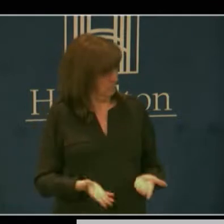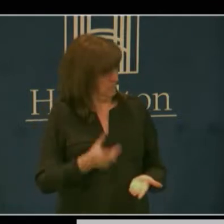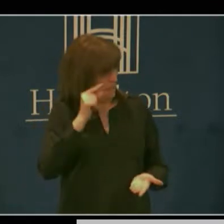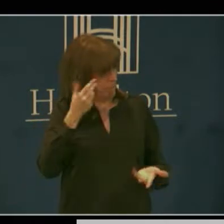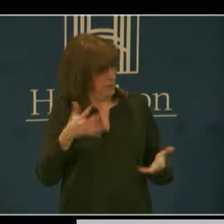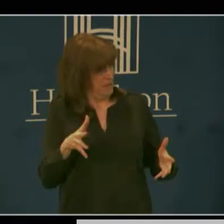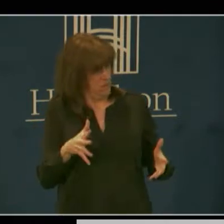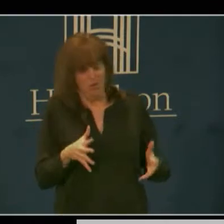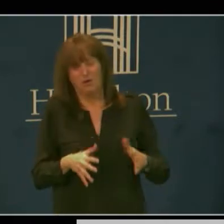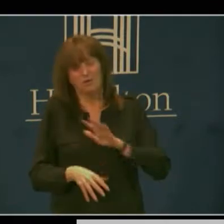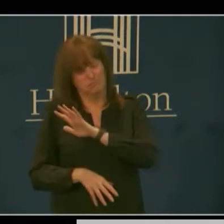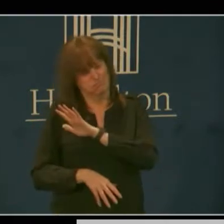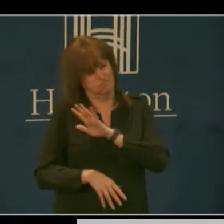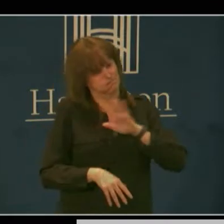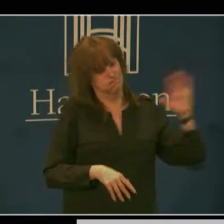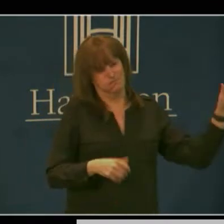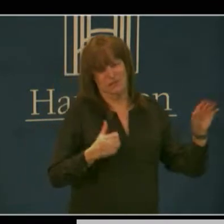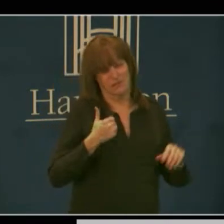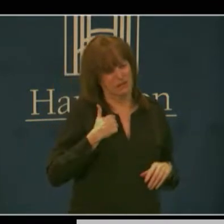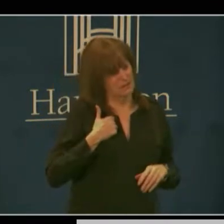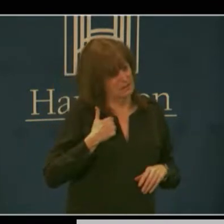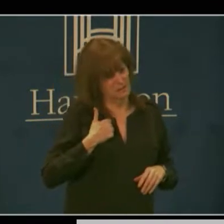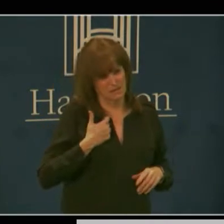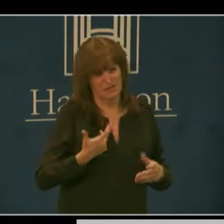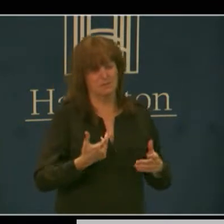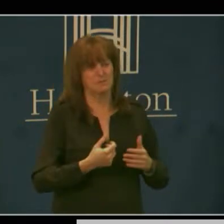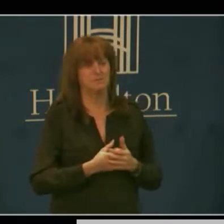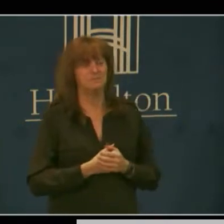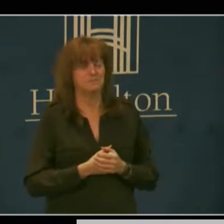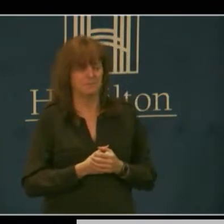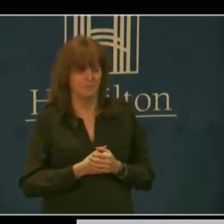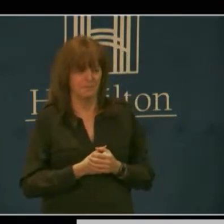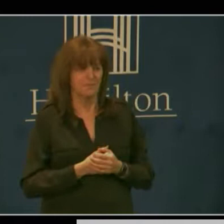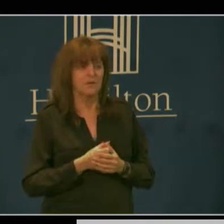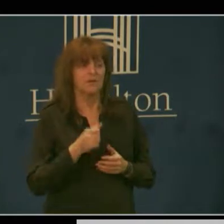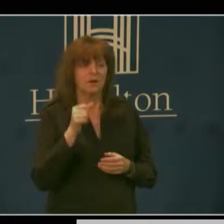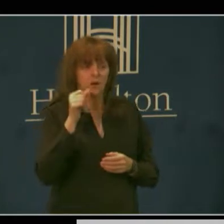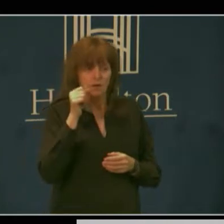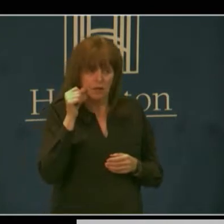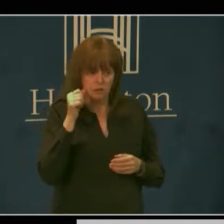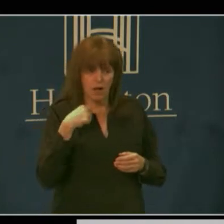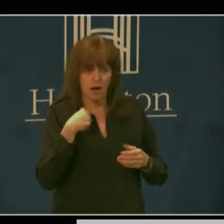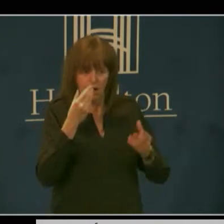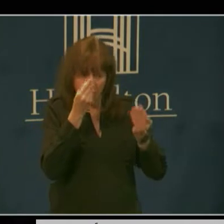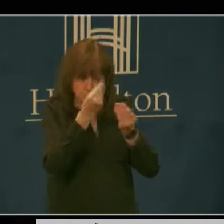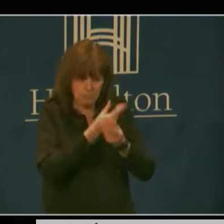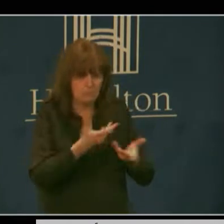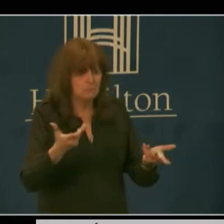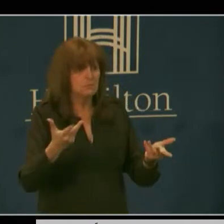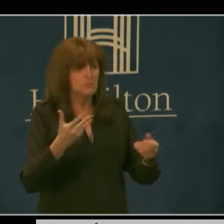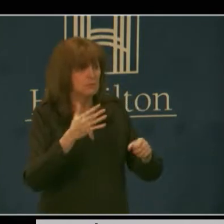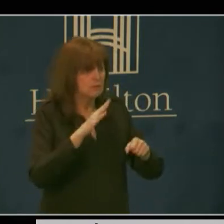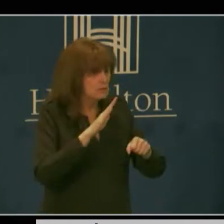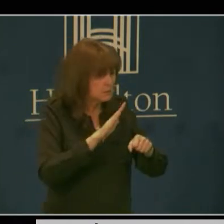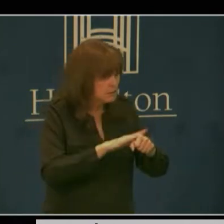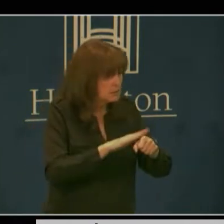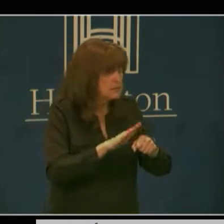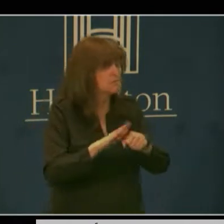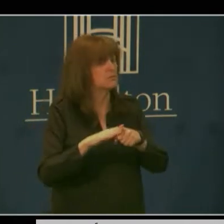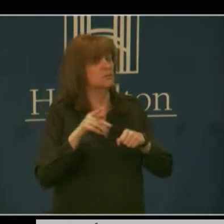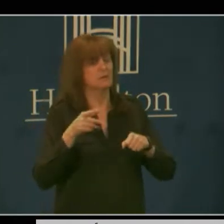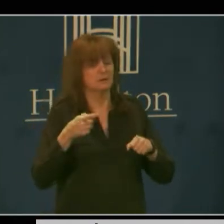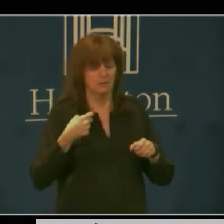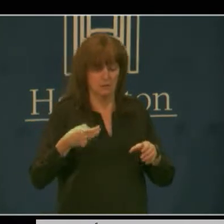of yesterday, really encouraging people to only use transit if they absolutely need to, and that will help those who are using transit to do essential